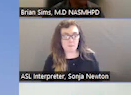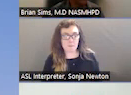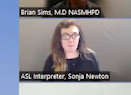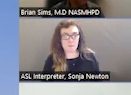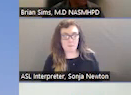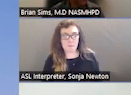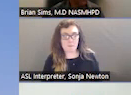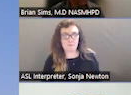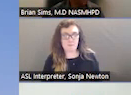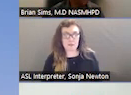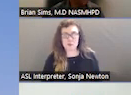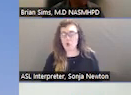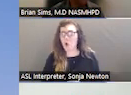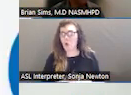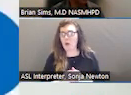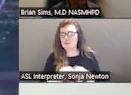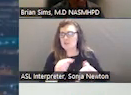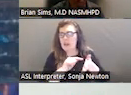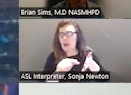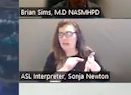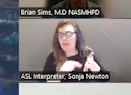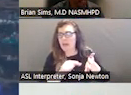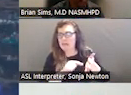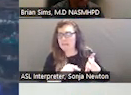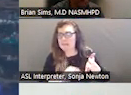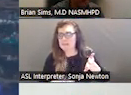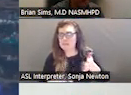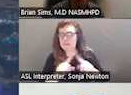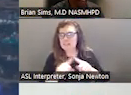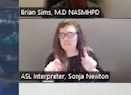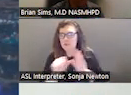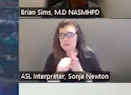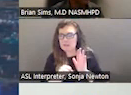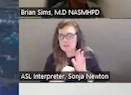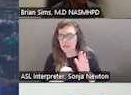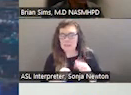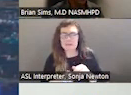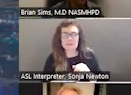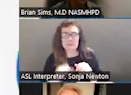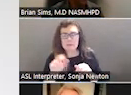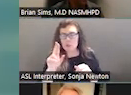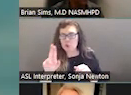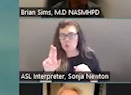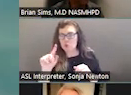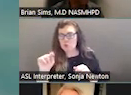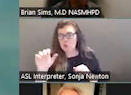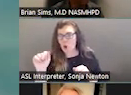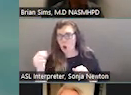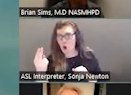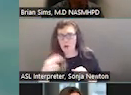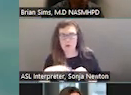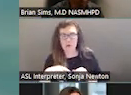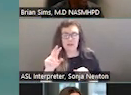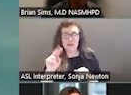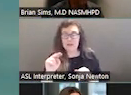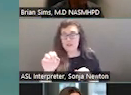consistent highlights of the various states, Virginia and Utah and Nevada and Washington State. If we